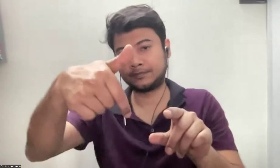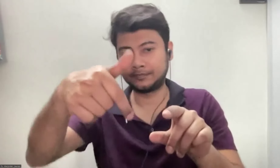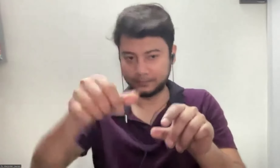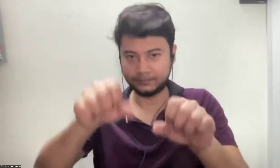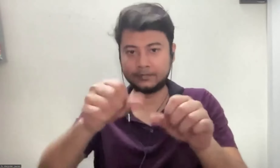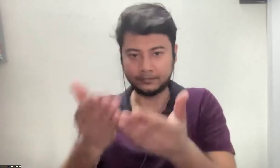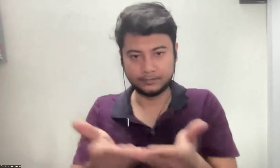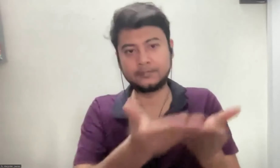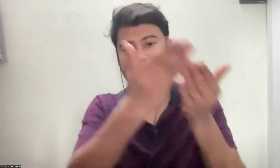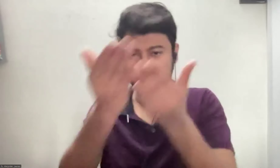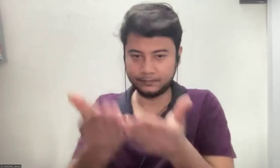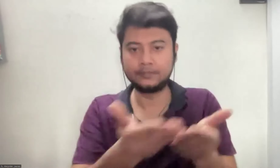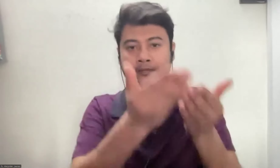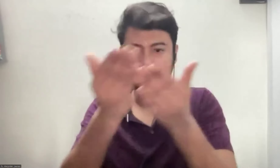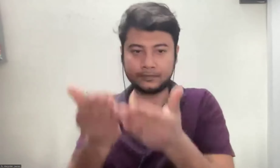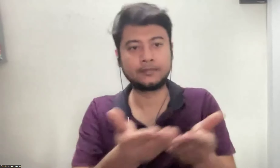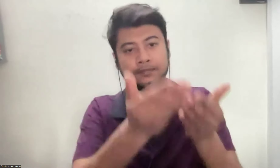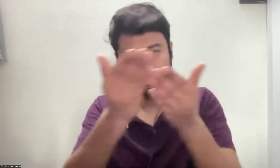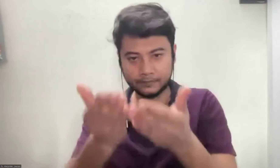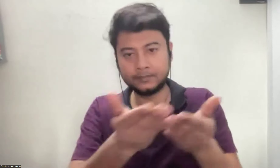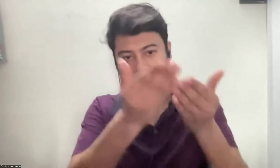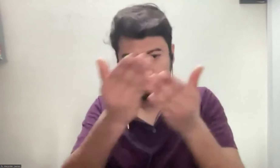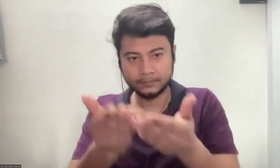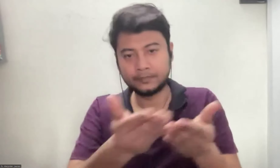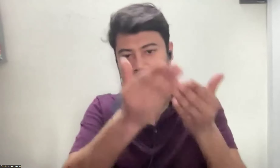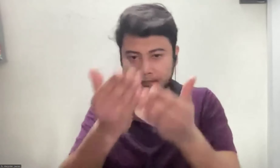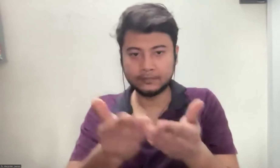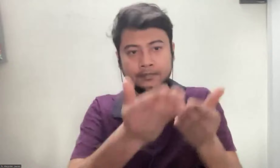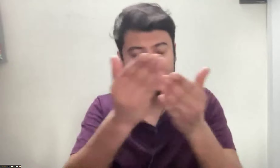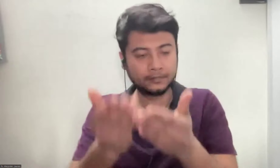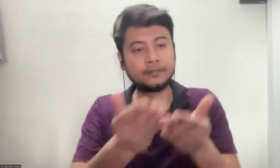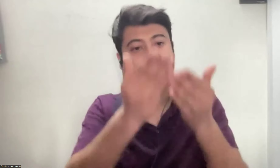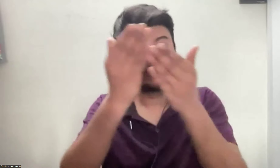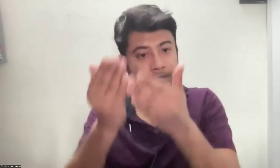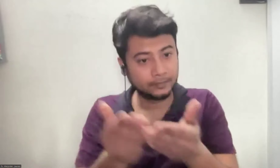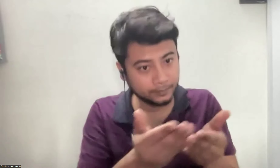Okay. Okay, now last item is we pick up the flower plate.